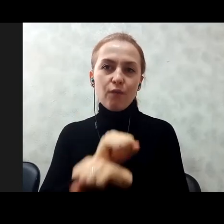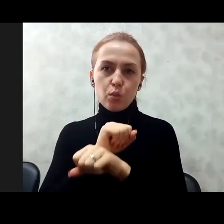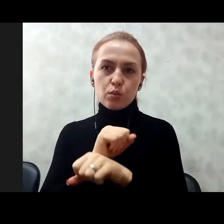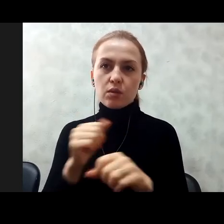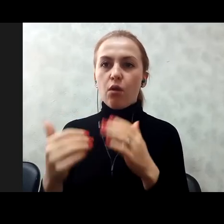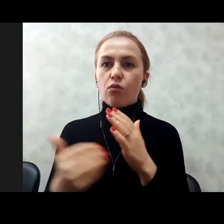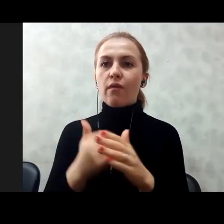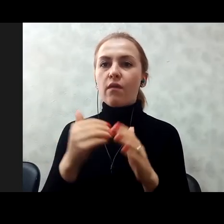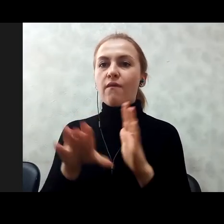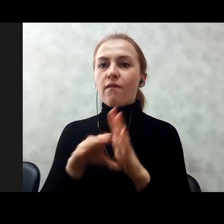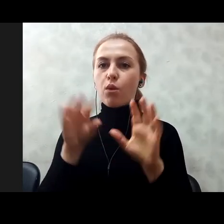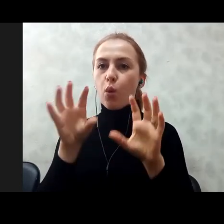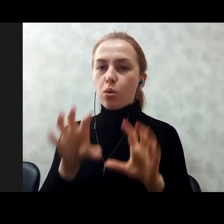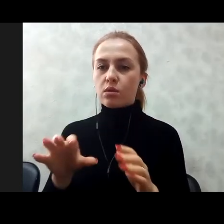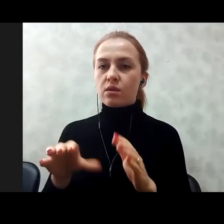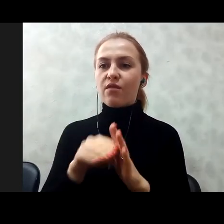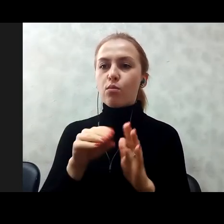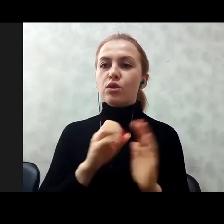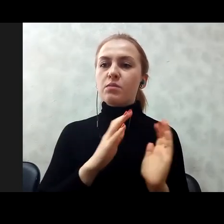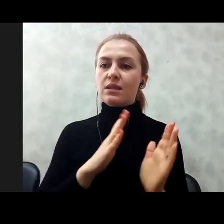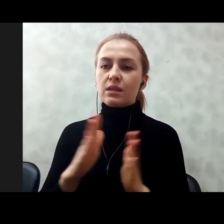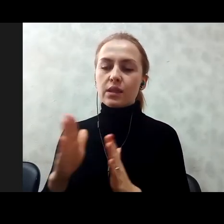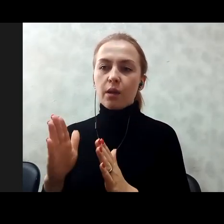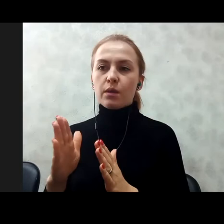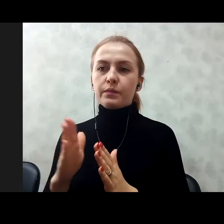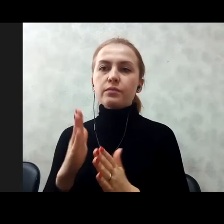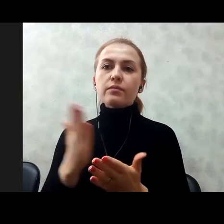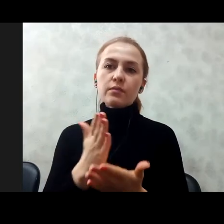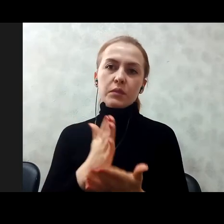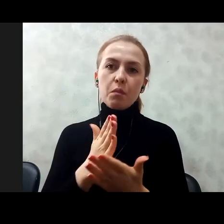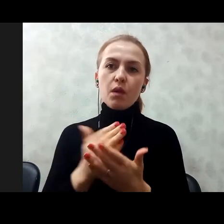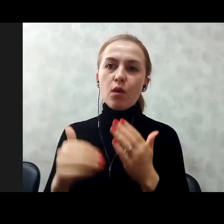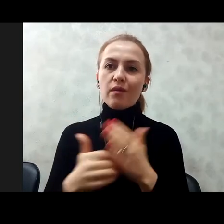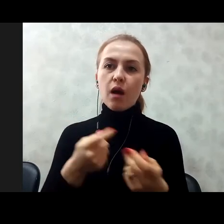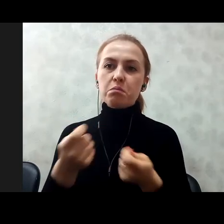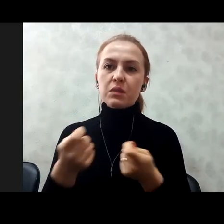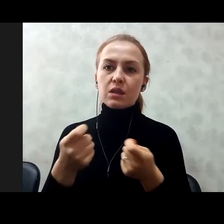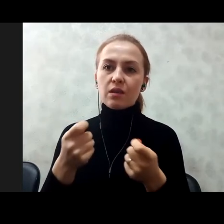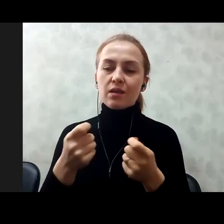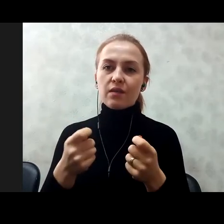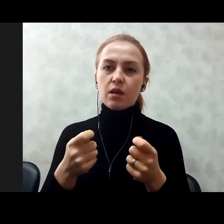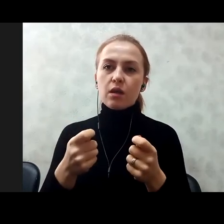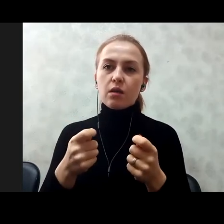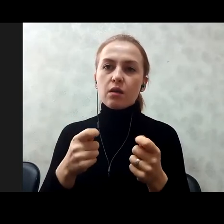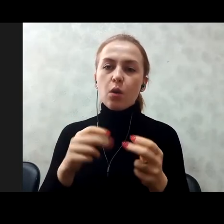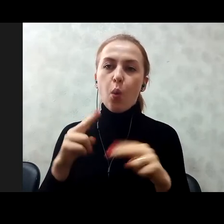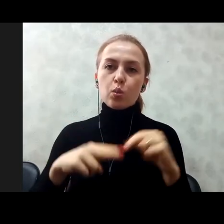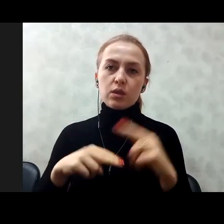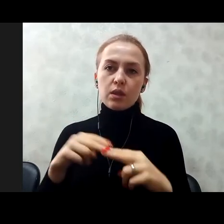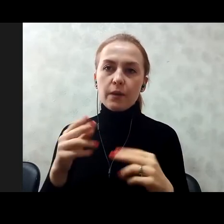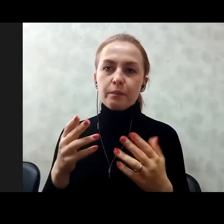we lived through the so-called election revolution with a totally new election code, with a